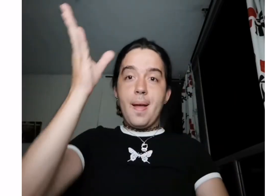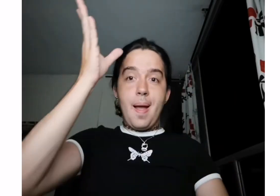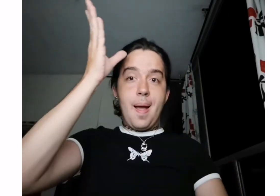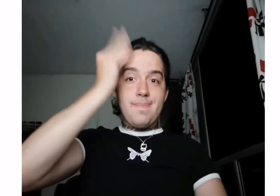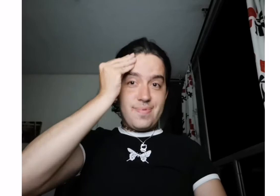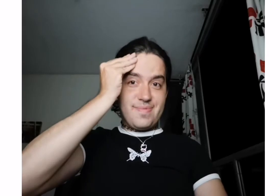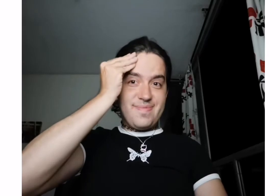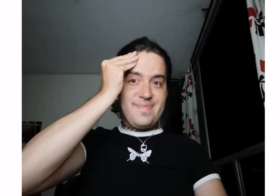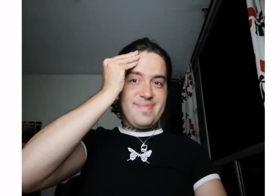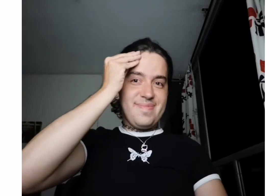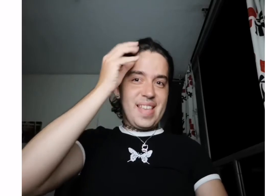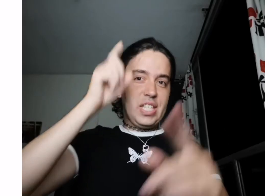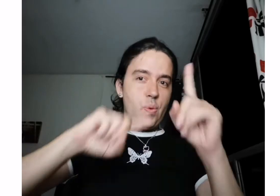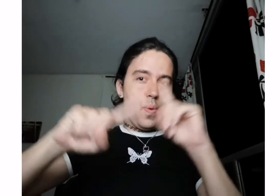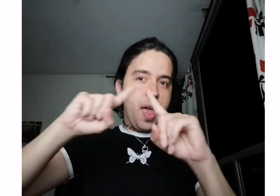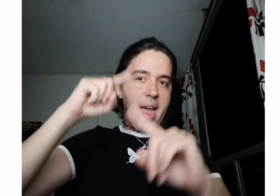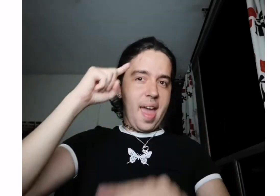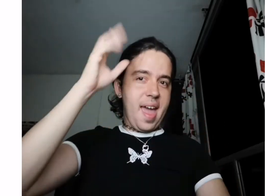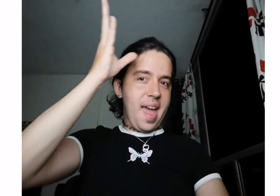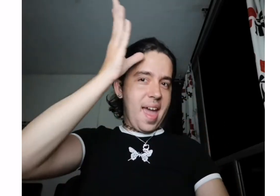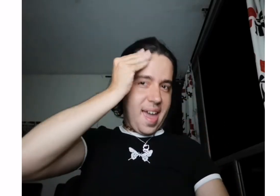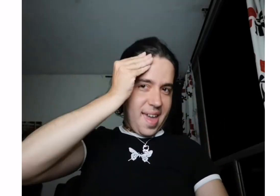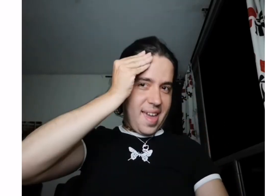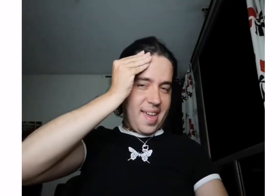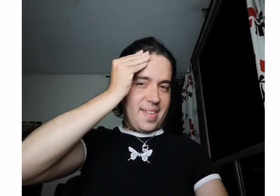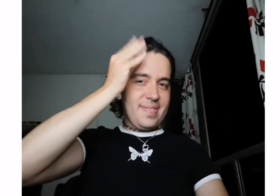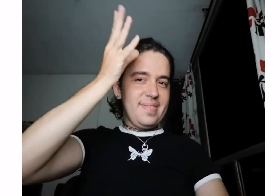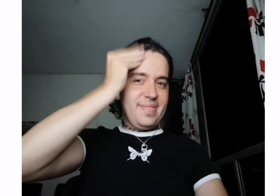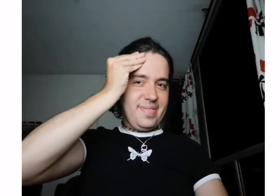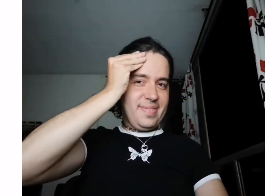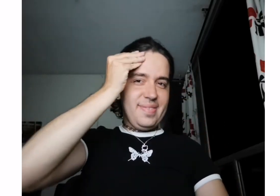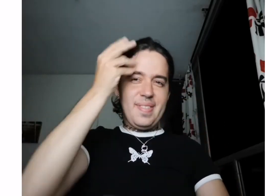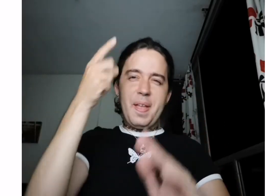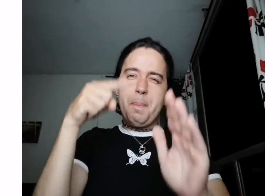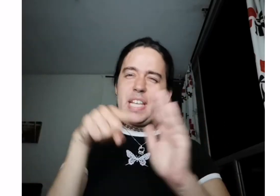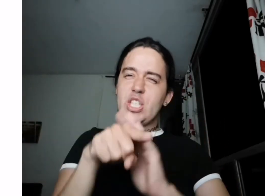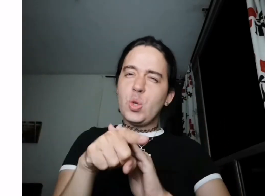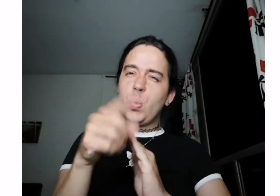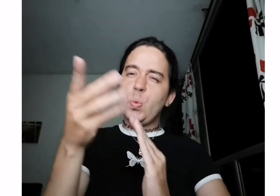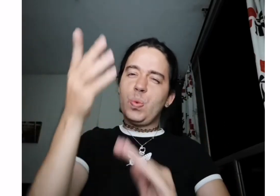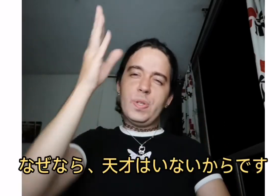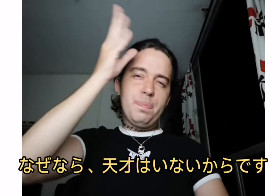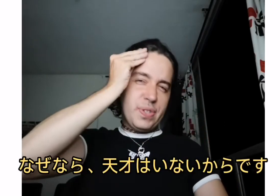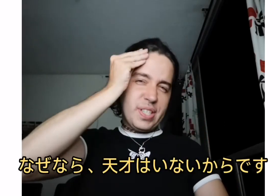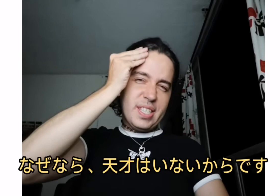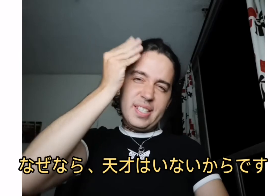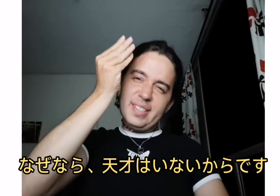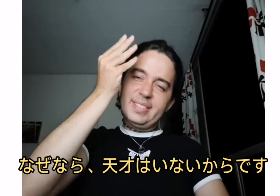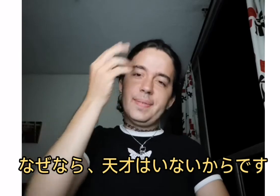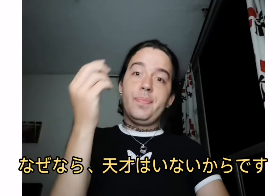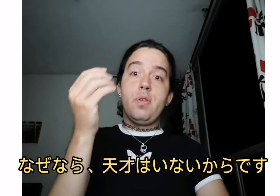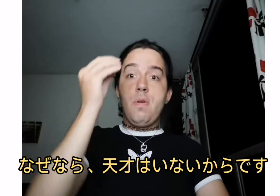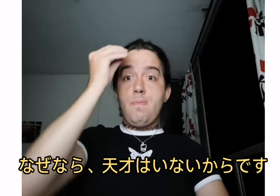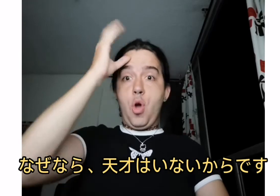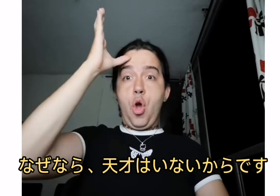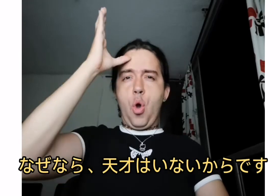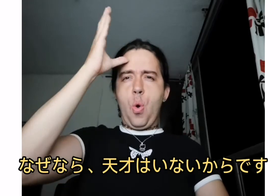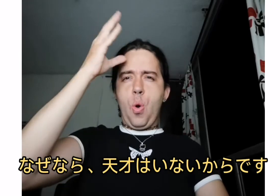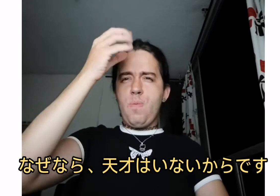Don't worry, I get it I meant what I said when I said it, lady I never wanna look